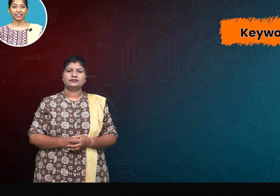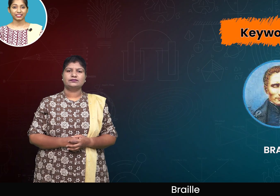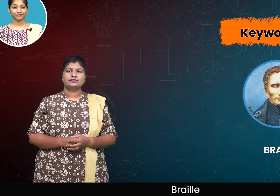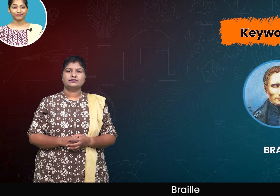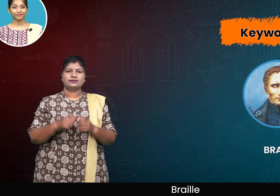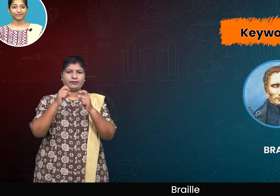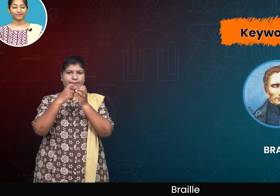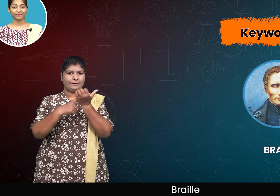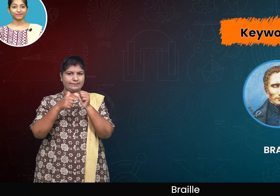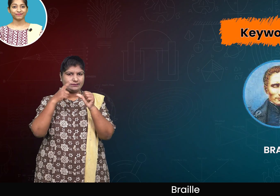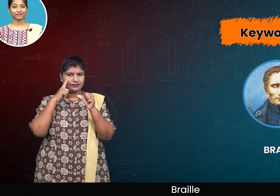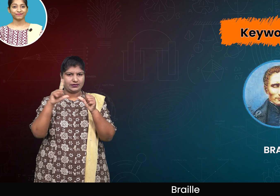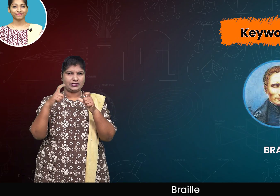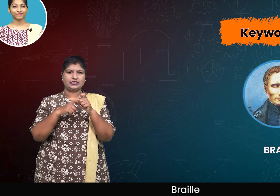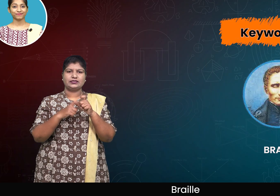Braille.